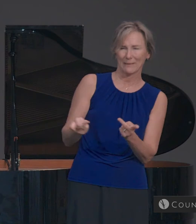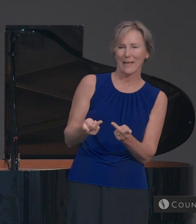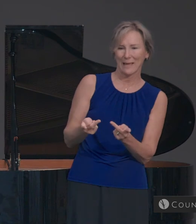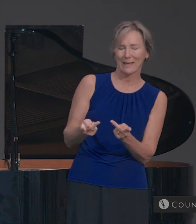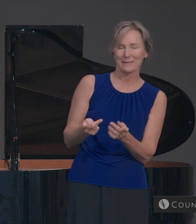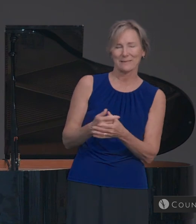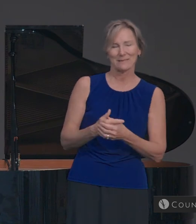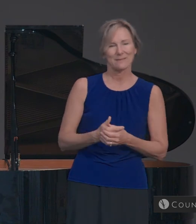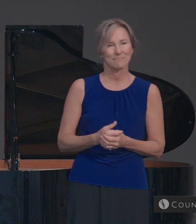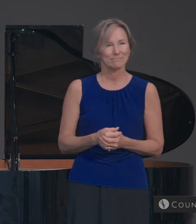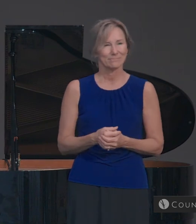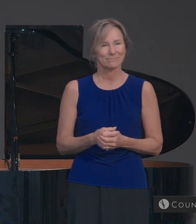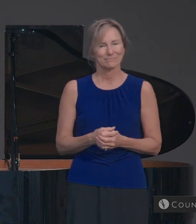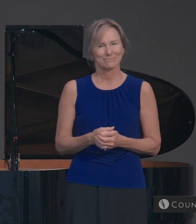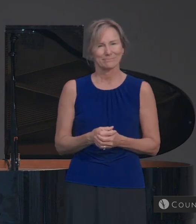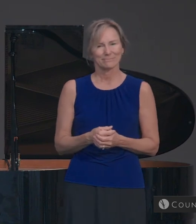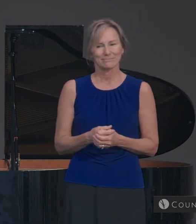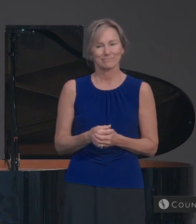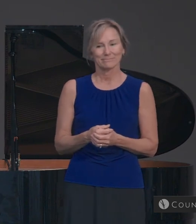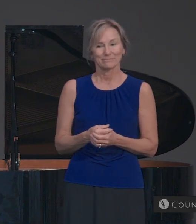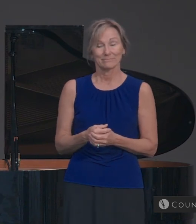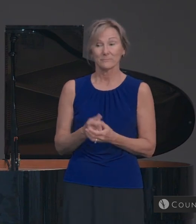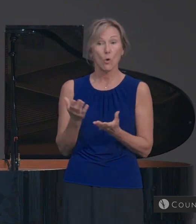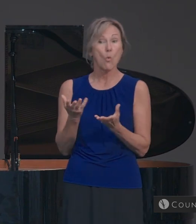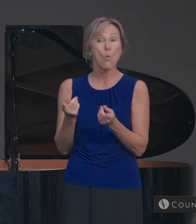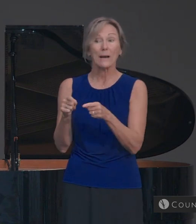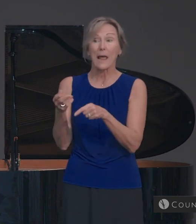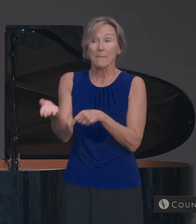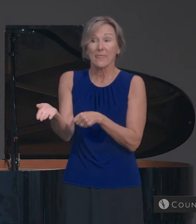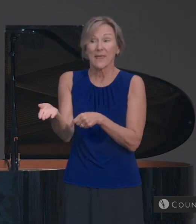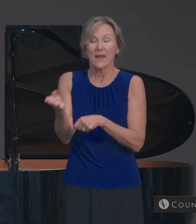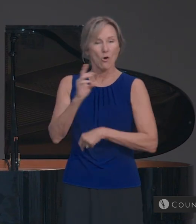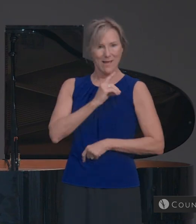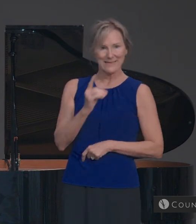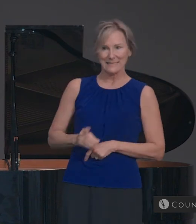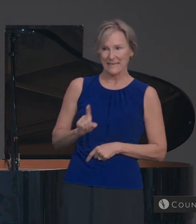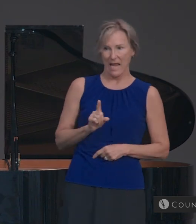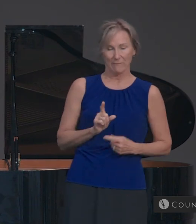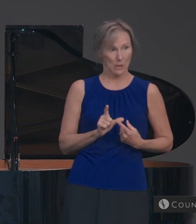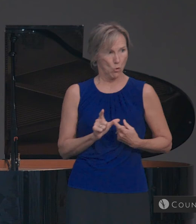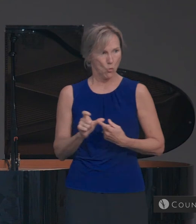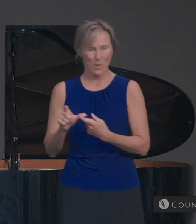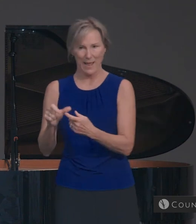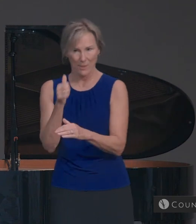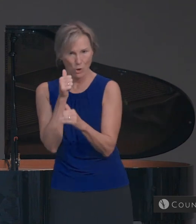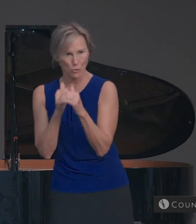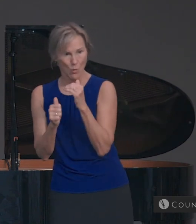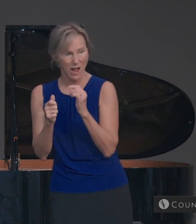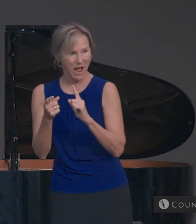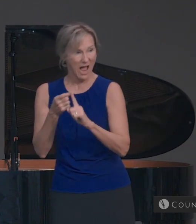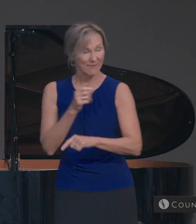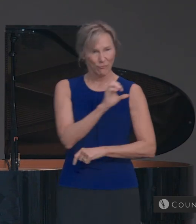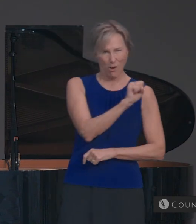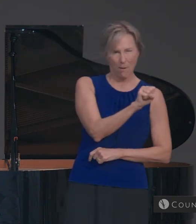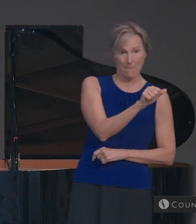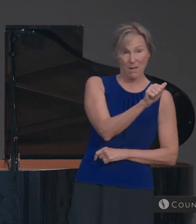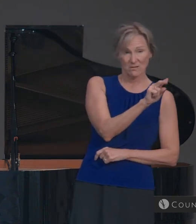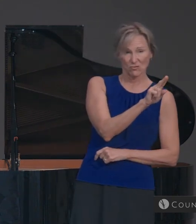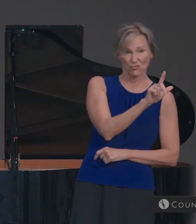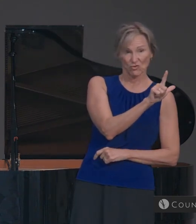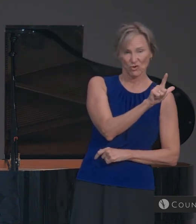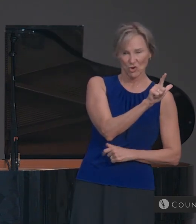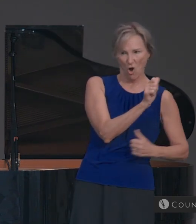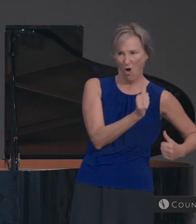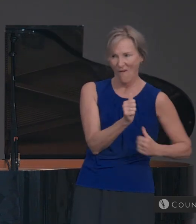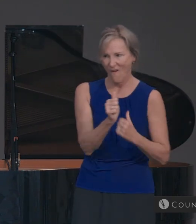of Adullam. It's where David went to hide from Saul when he was being pursued. And what's being said here is,